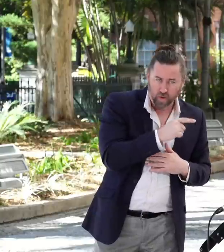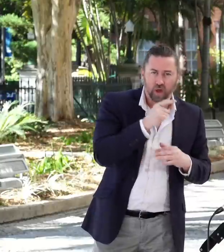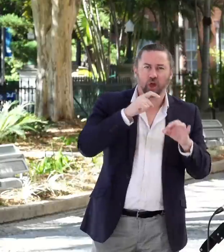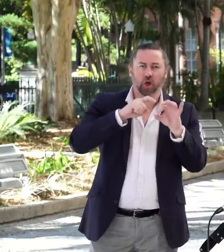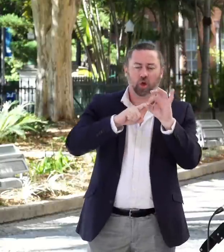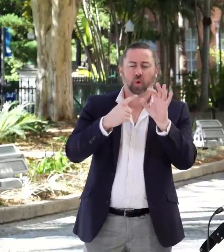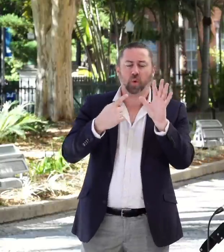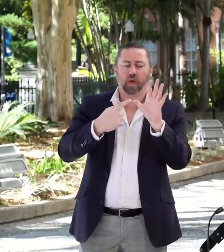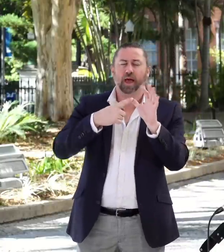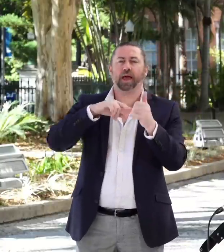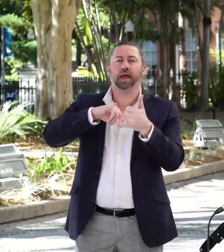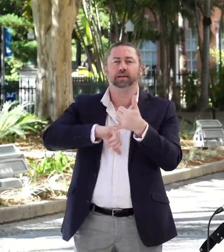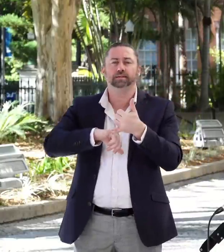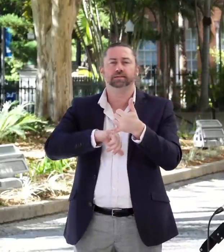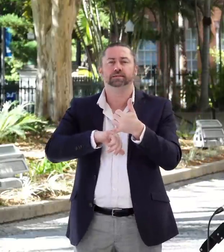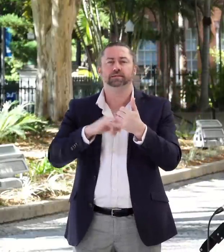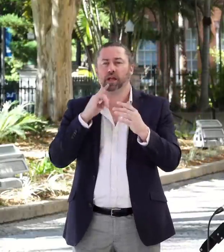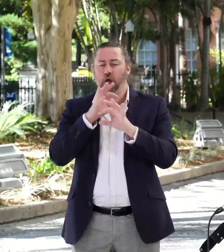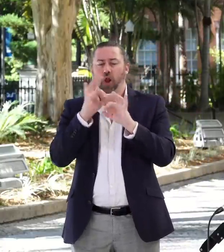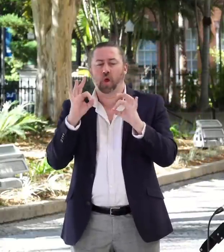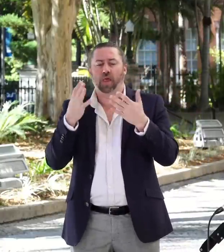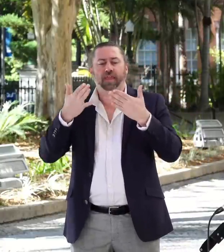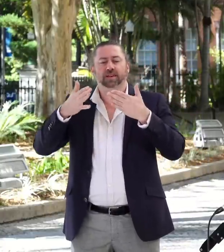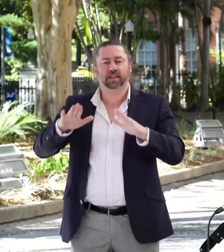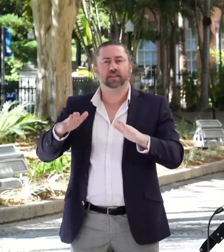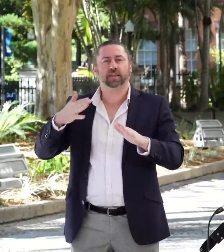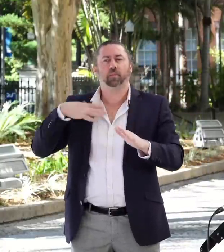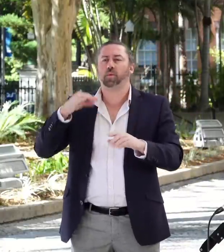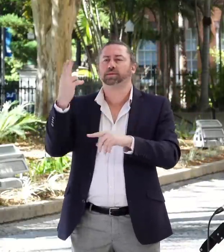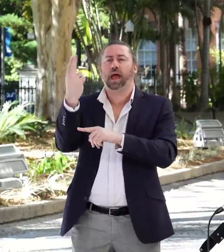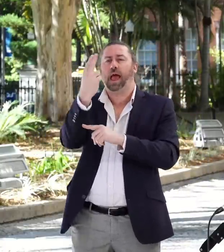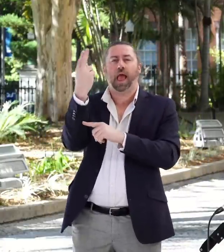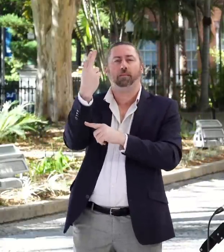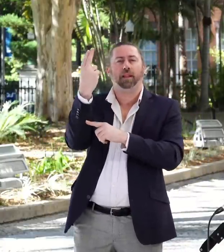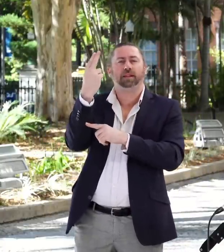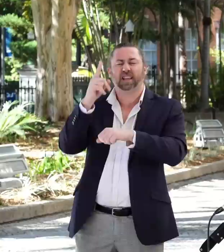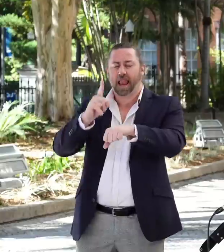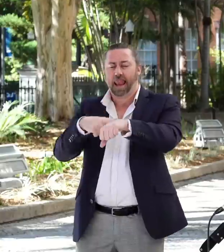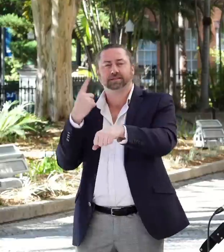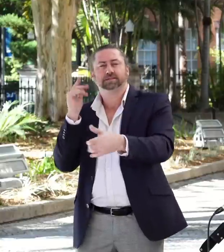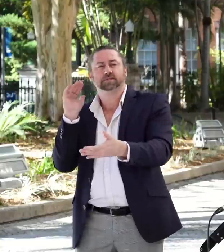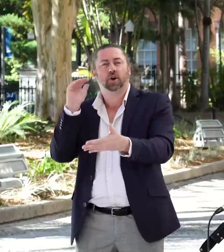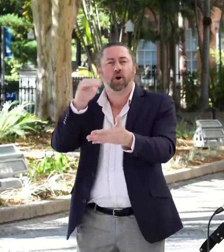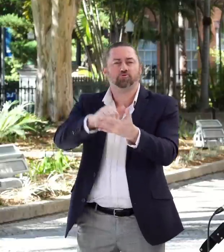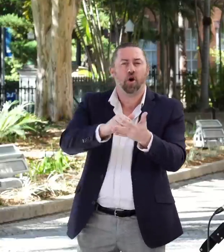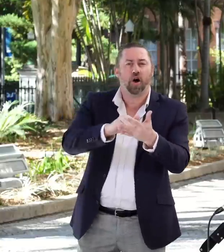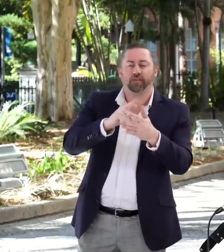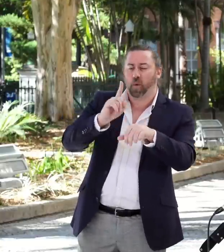Thank you.